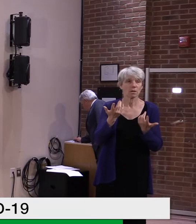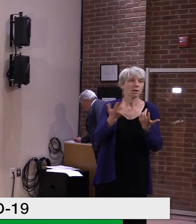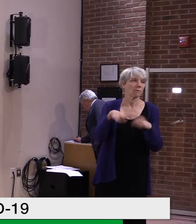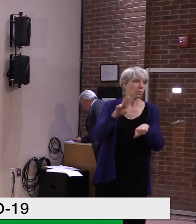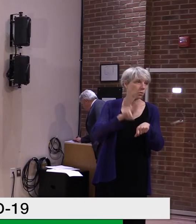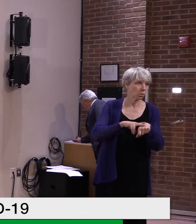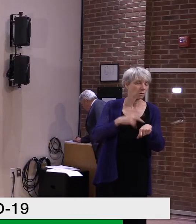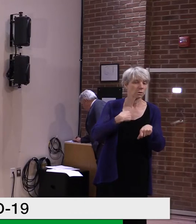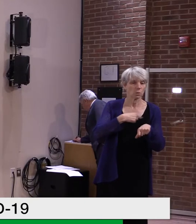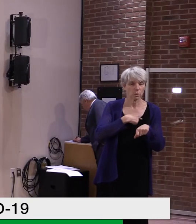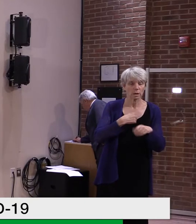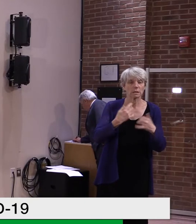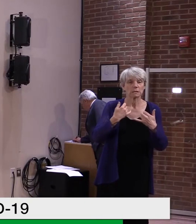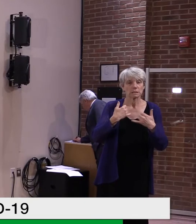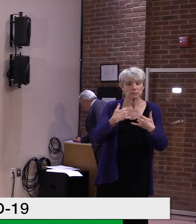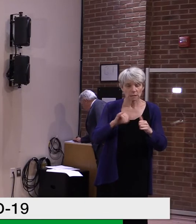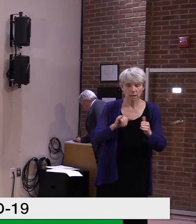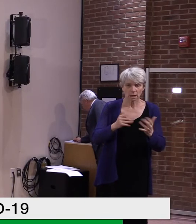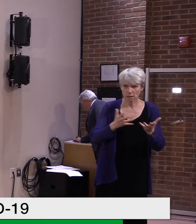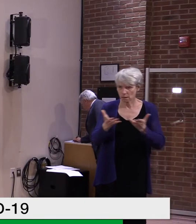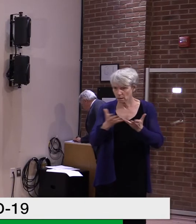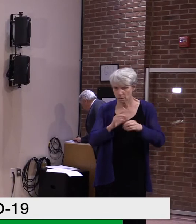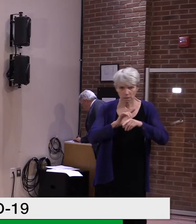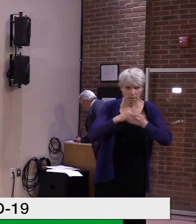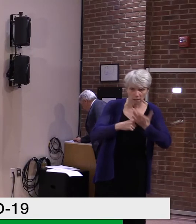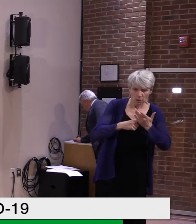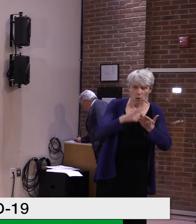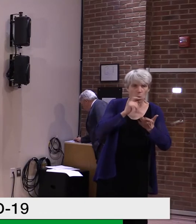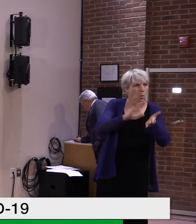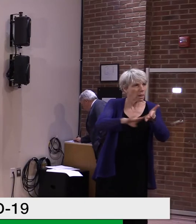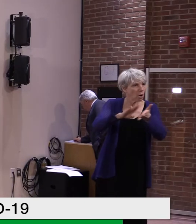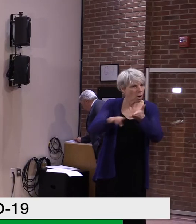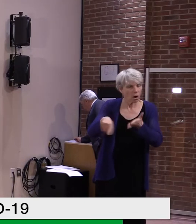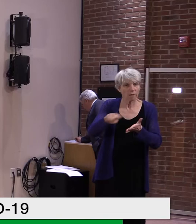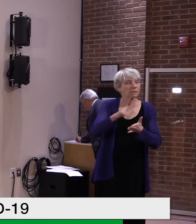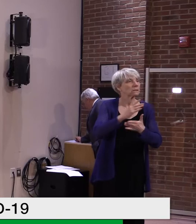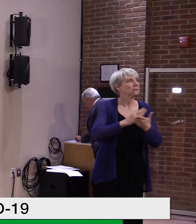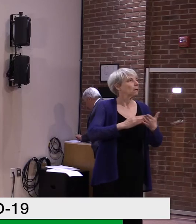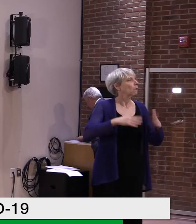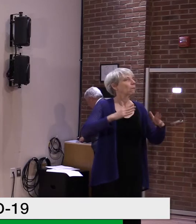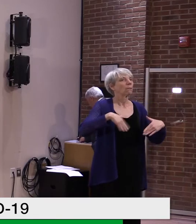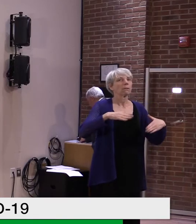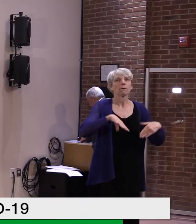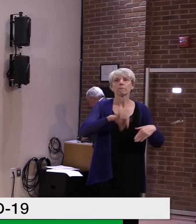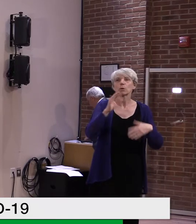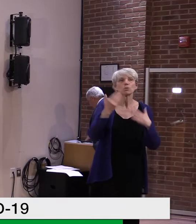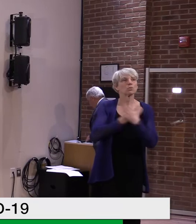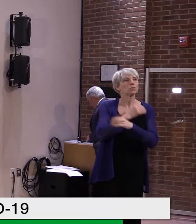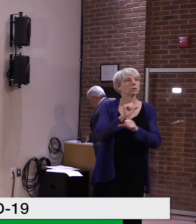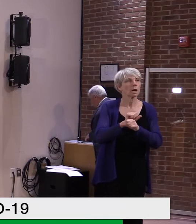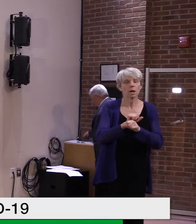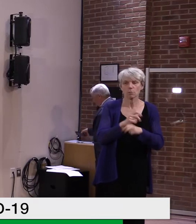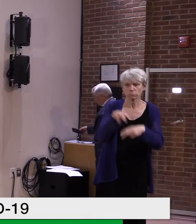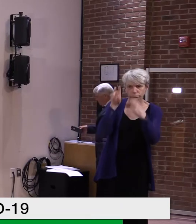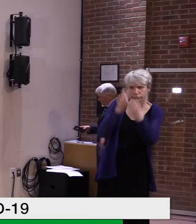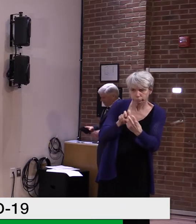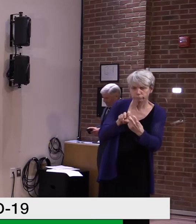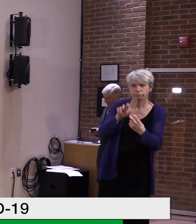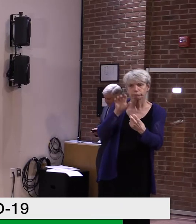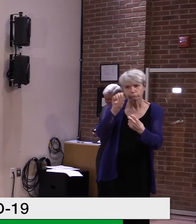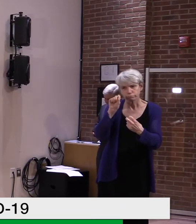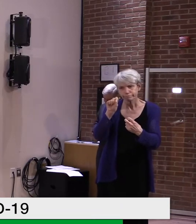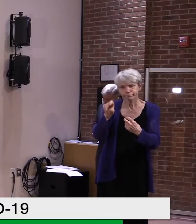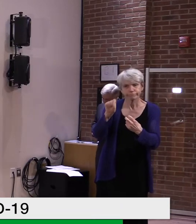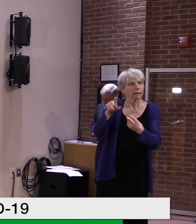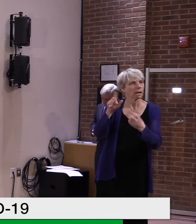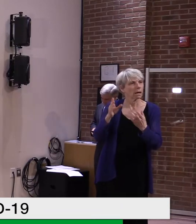work with the impacted employees, those that haven't been able to find other employment yet, to help them either build